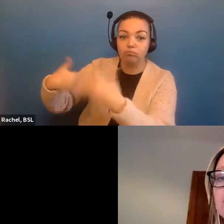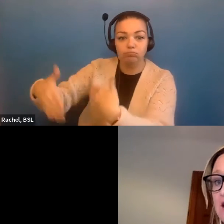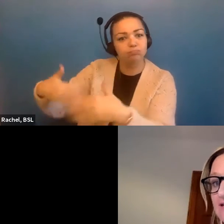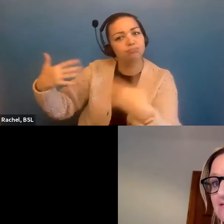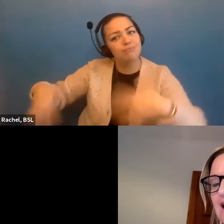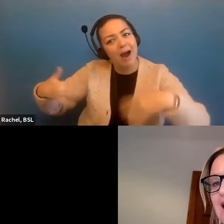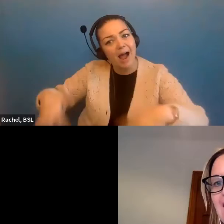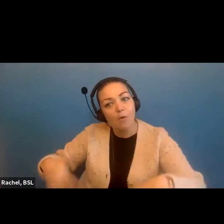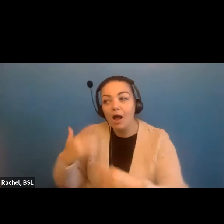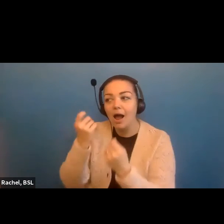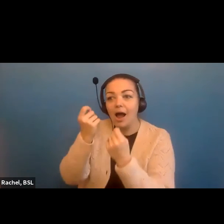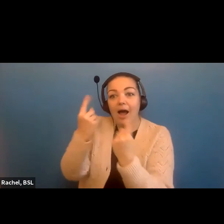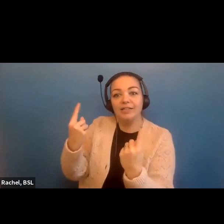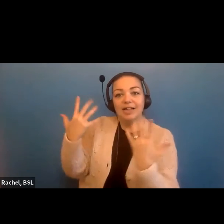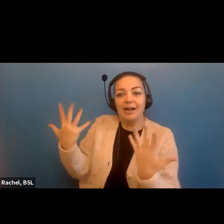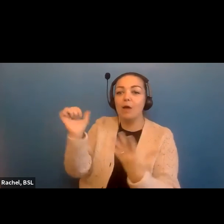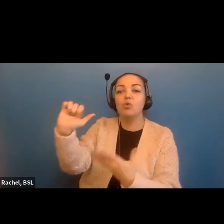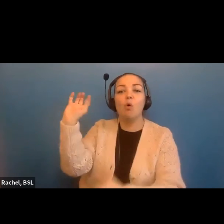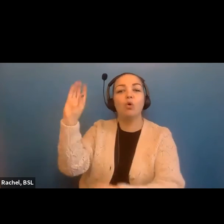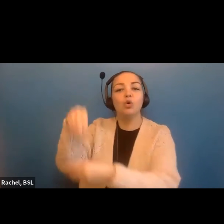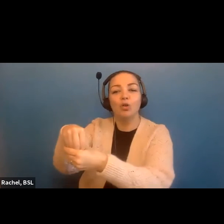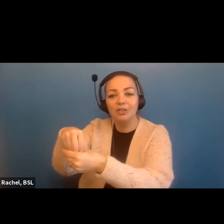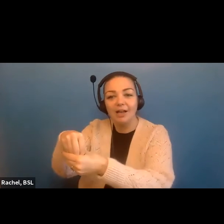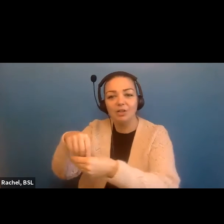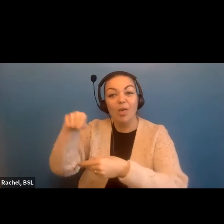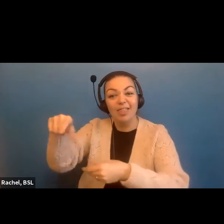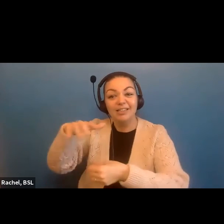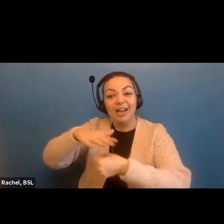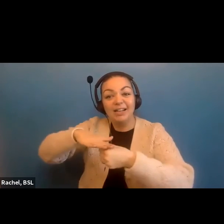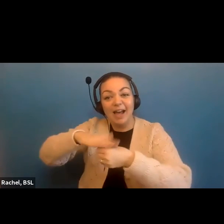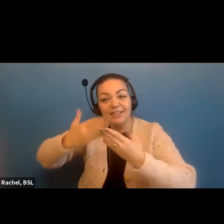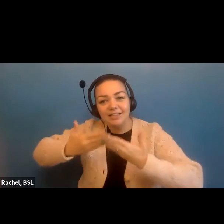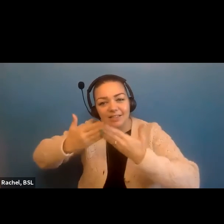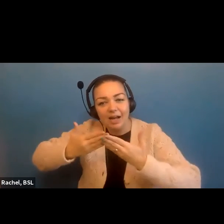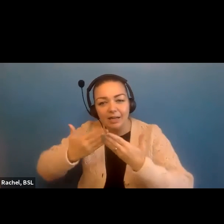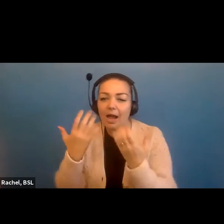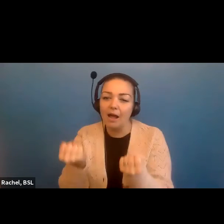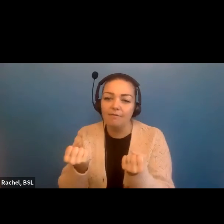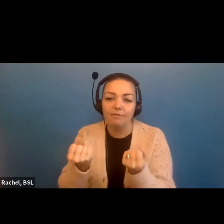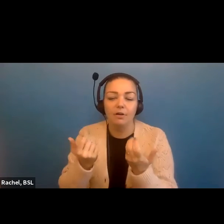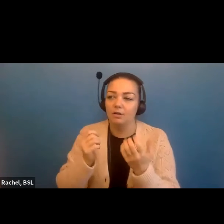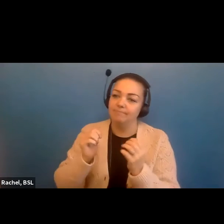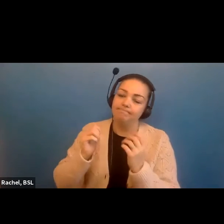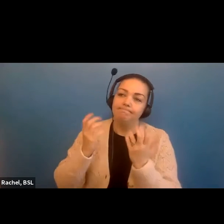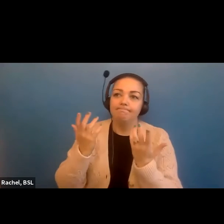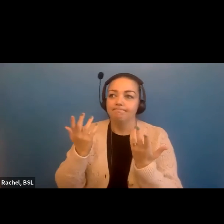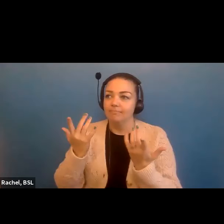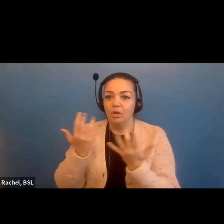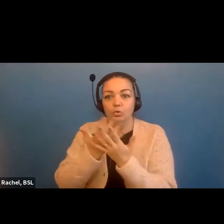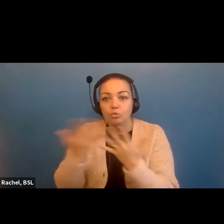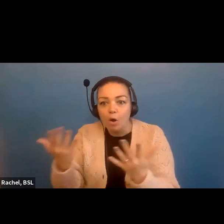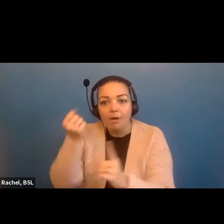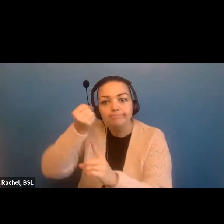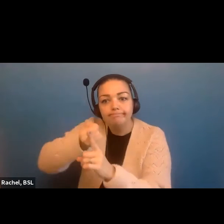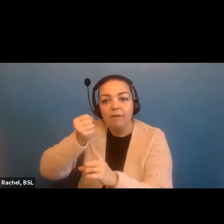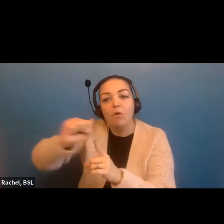the context to, I guess, this case study and the wider environment in Mongolia currently around quite